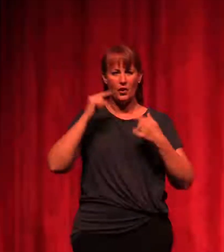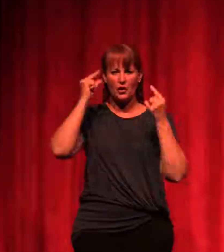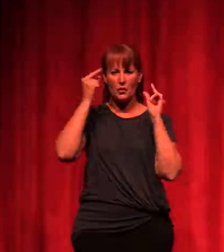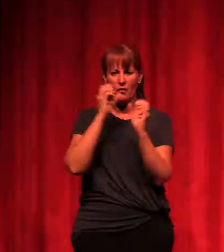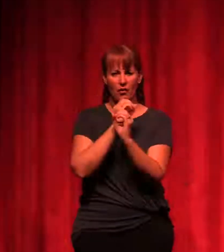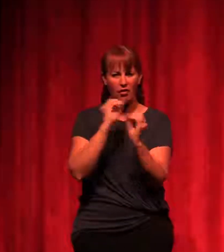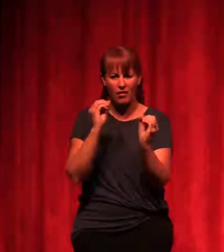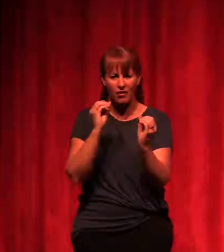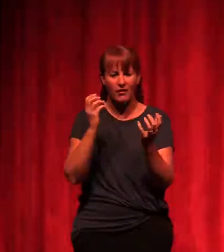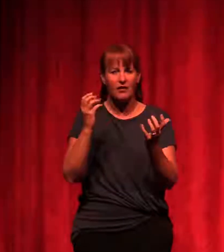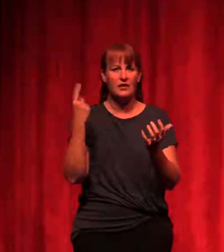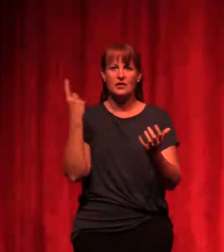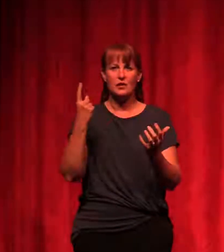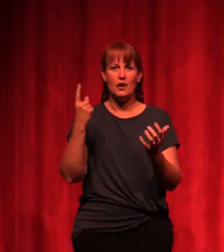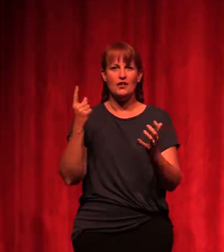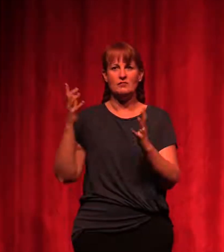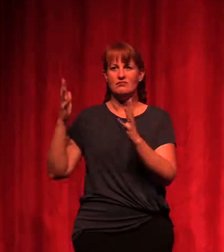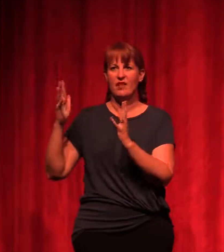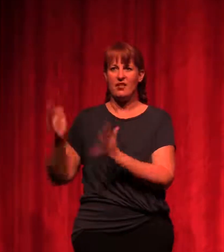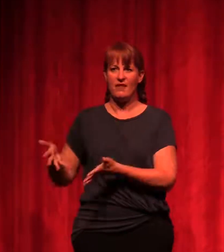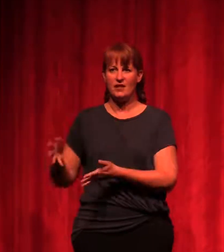And so I just let it drop.